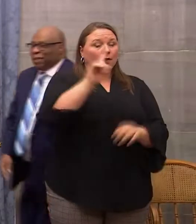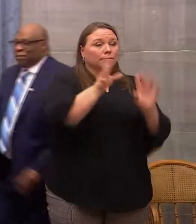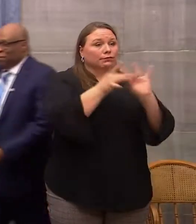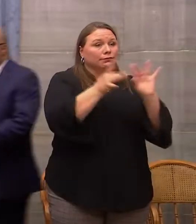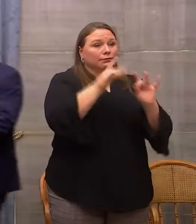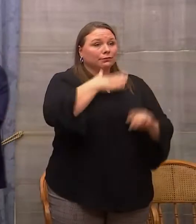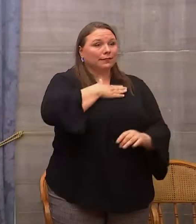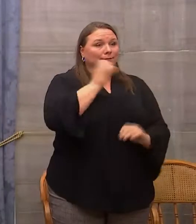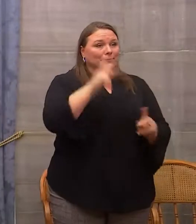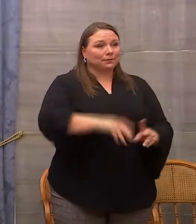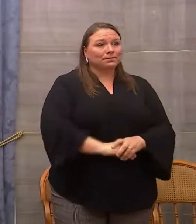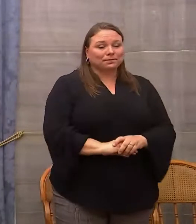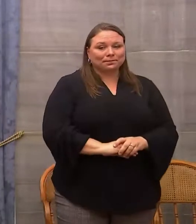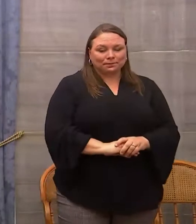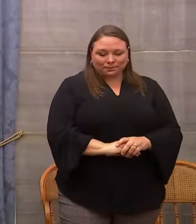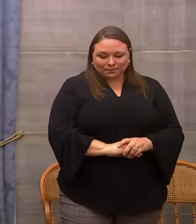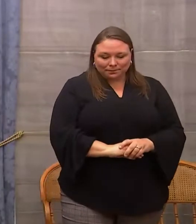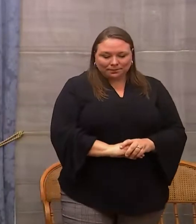comments.